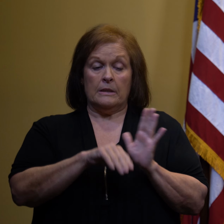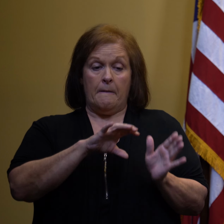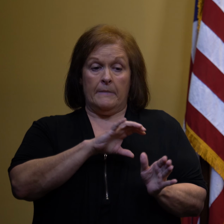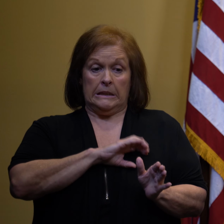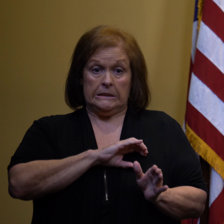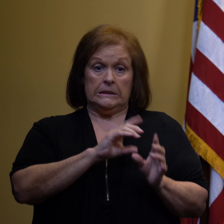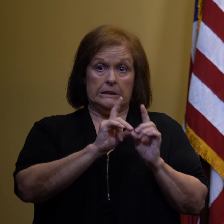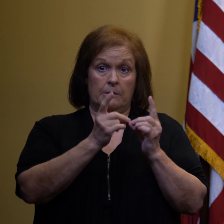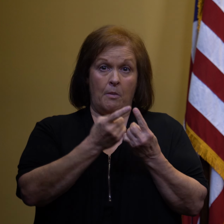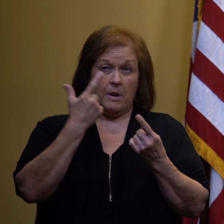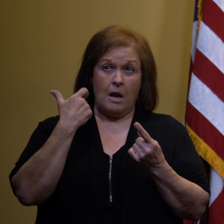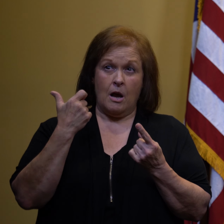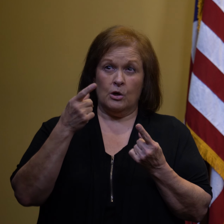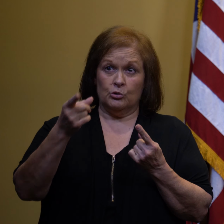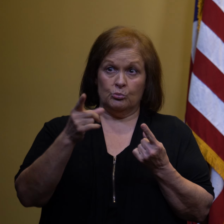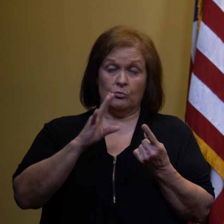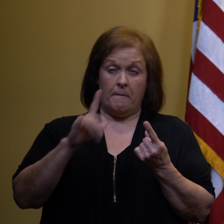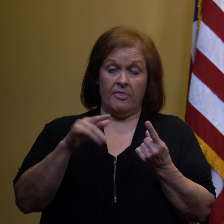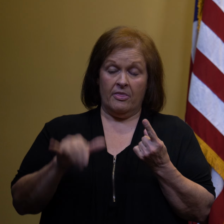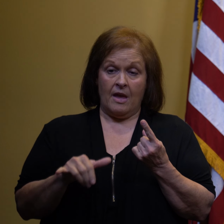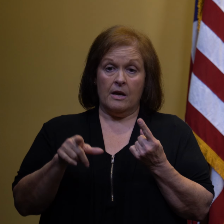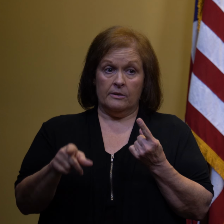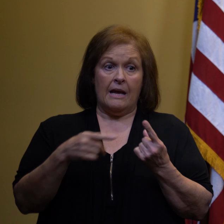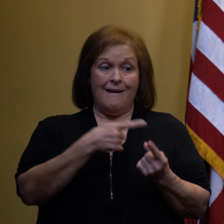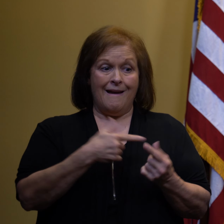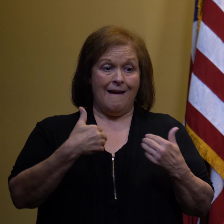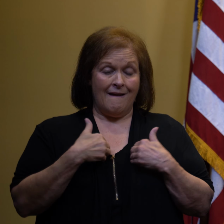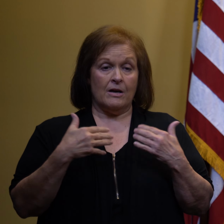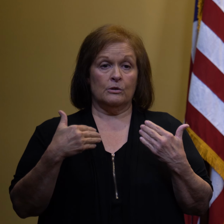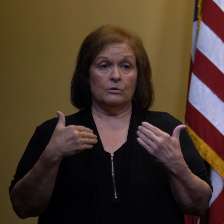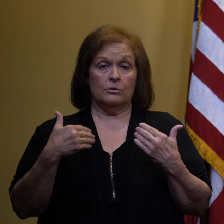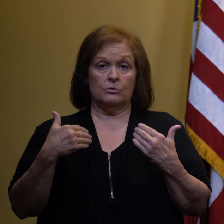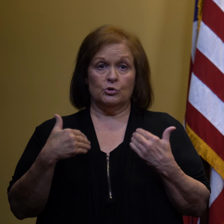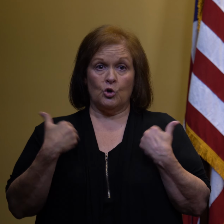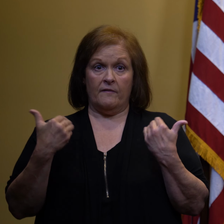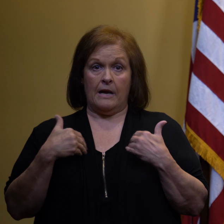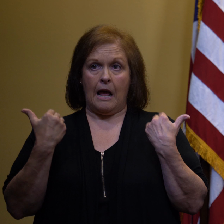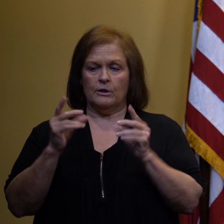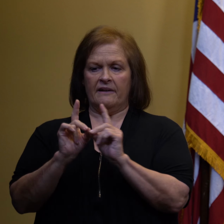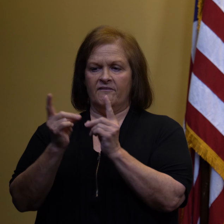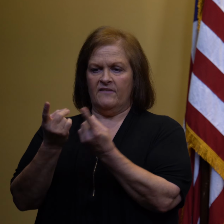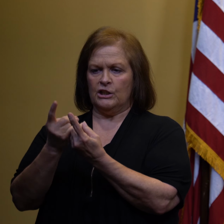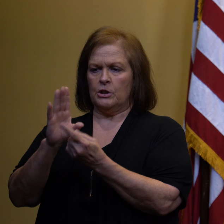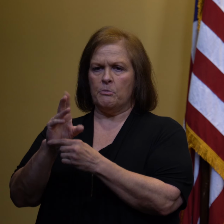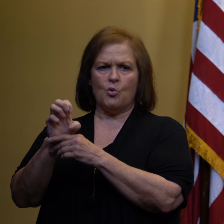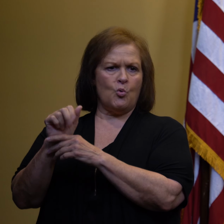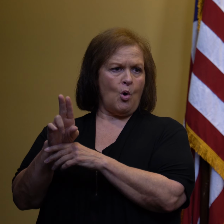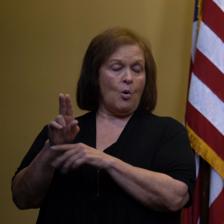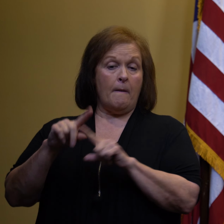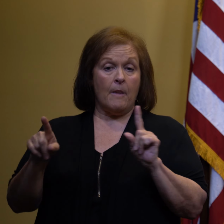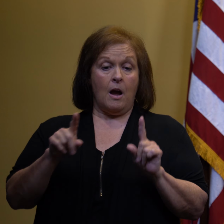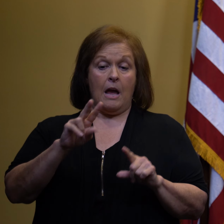Police Department, because you brought it up, they have a juvenile division, a bureau, but